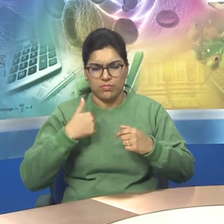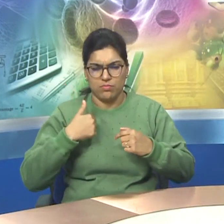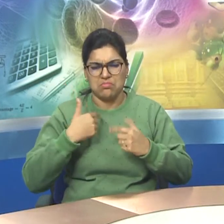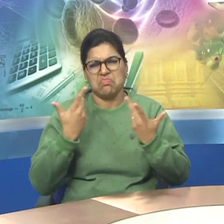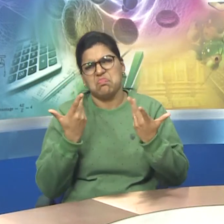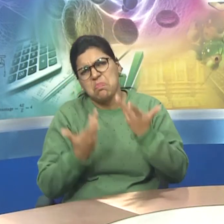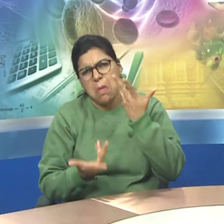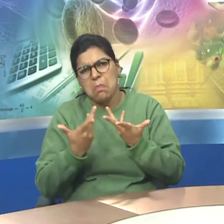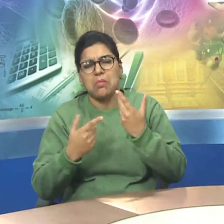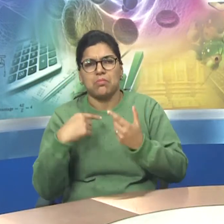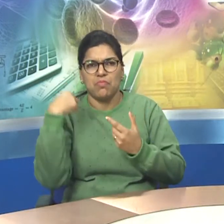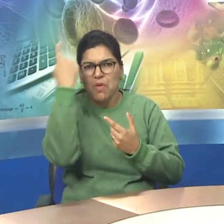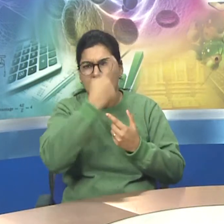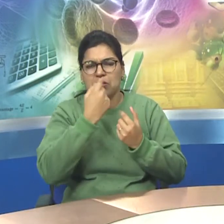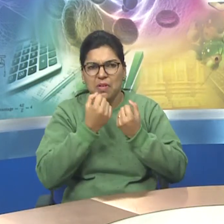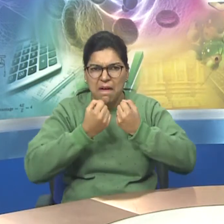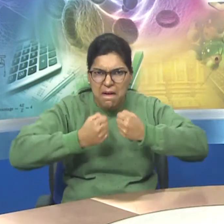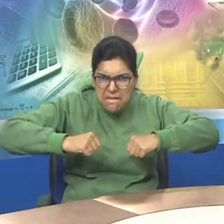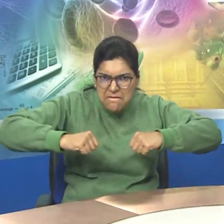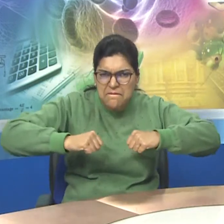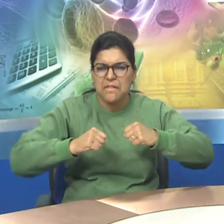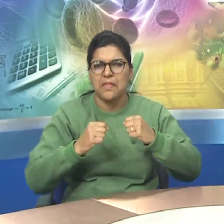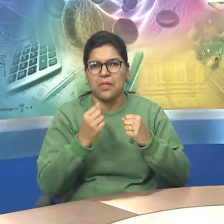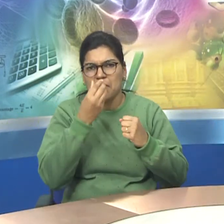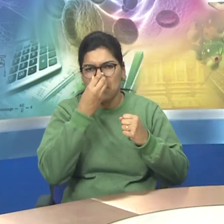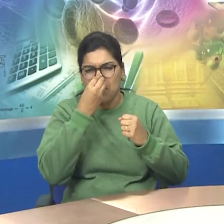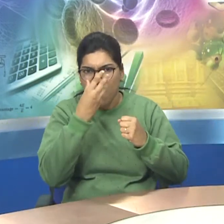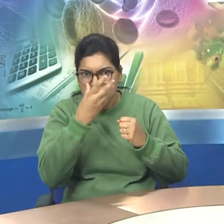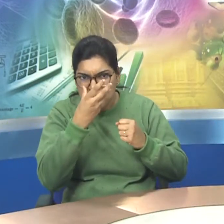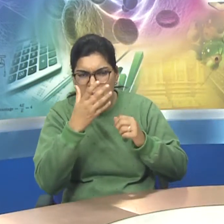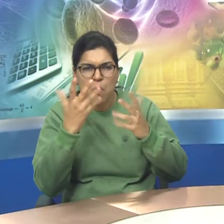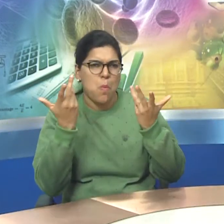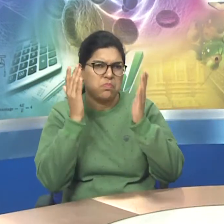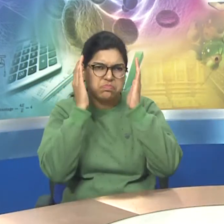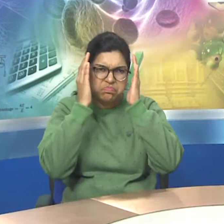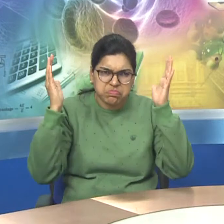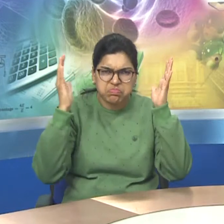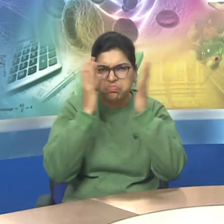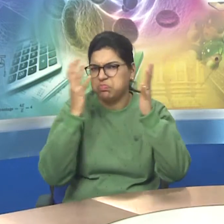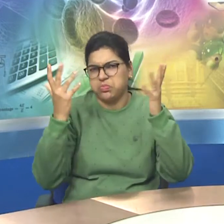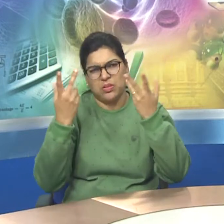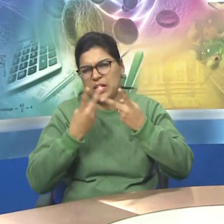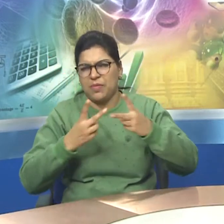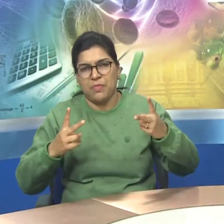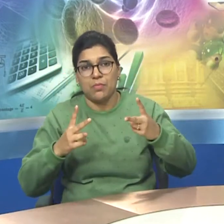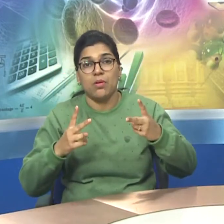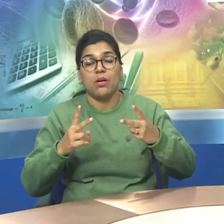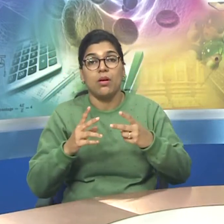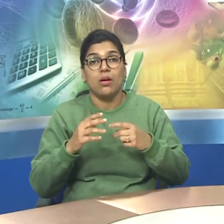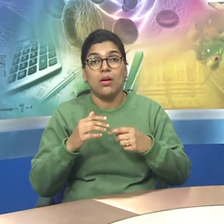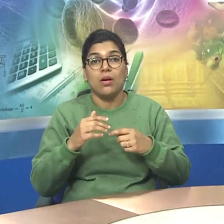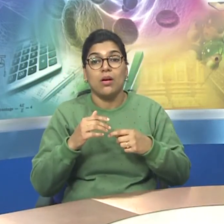when he laughed in my face, I just saw